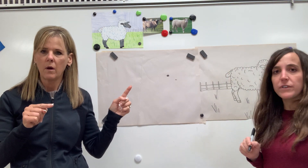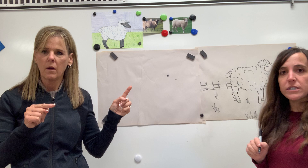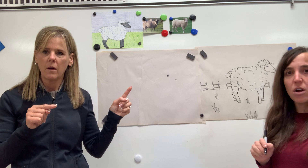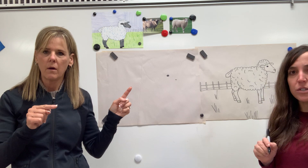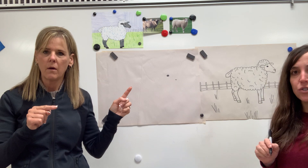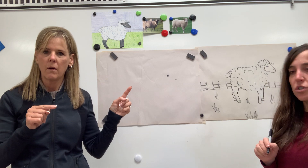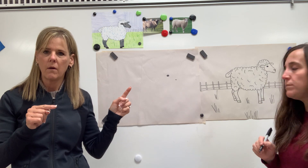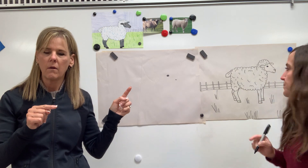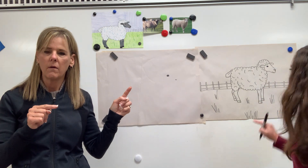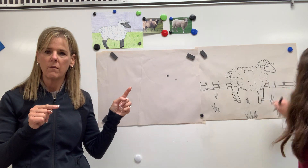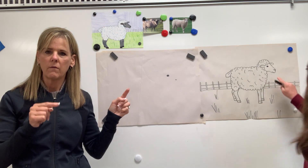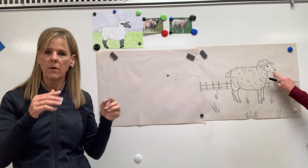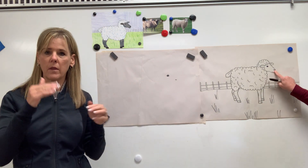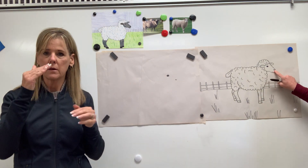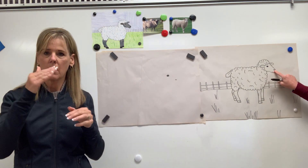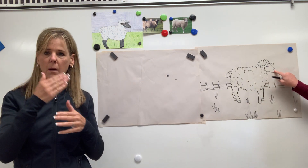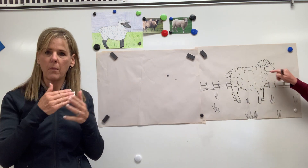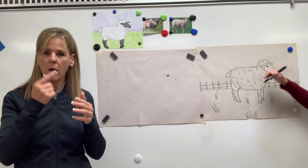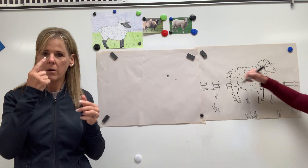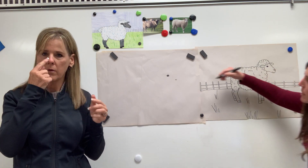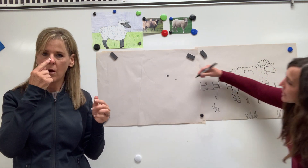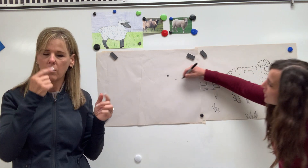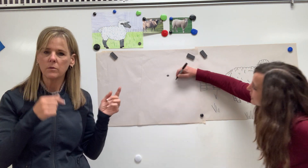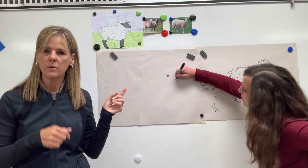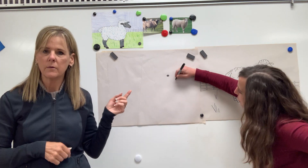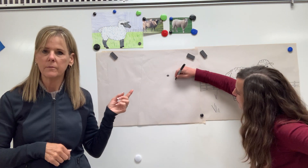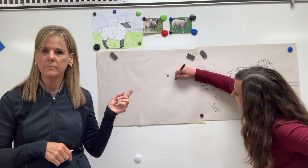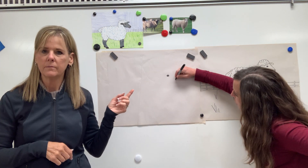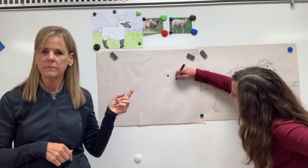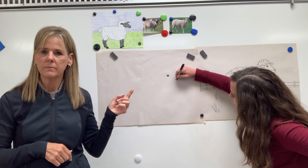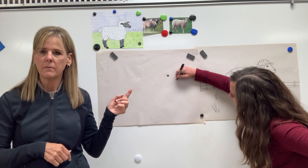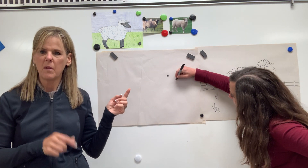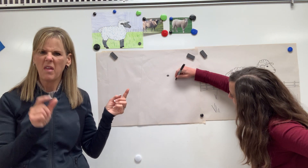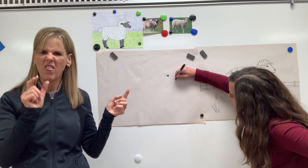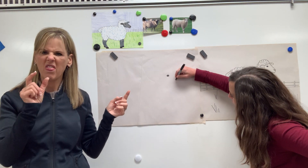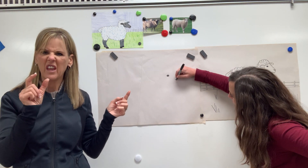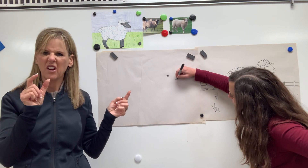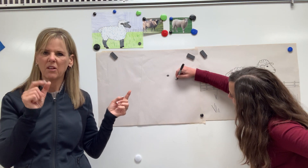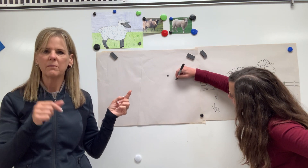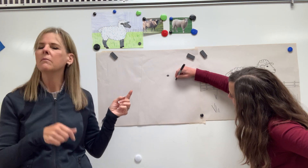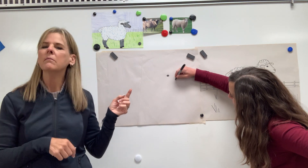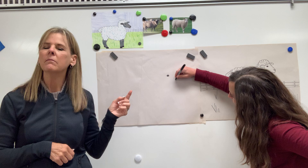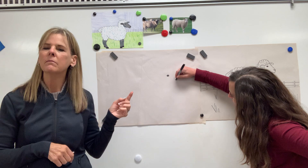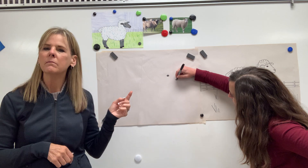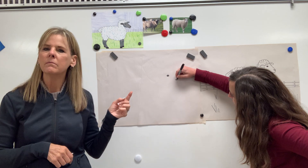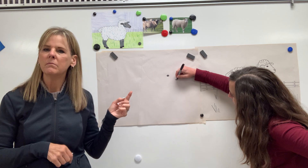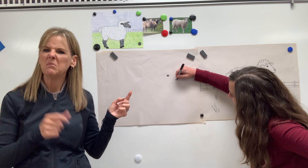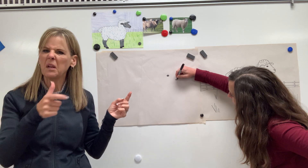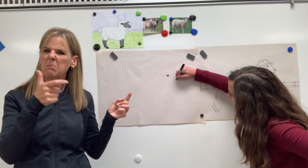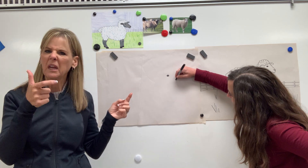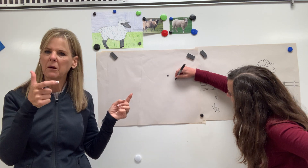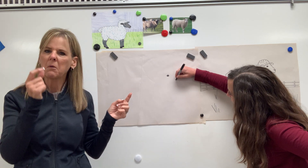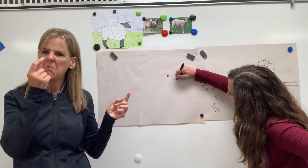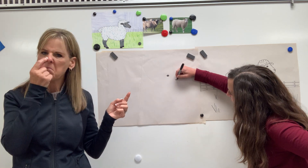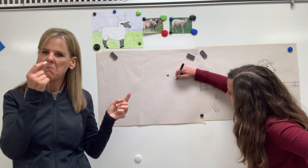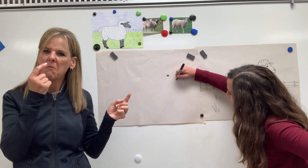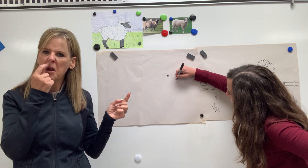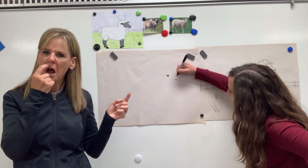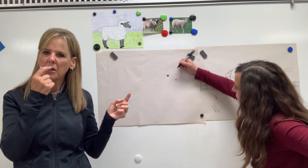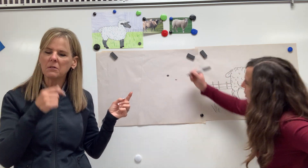his nostril. And I'm gonna make it a little thicker. So take whatever you're drawing with, just make it a little thicker.